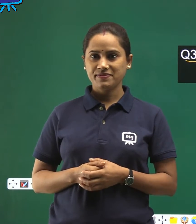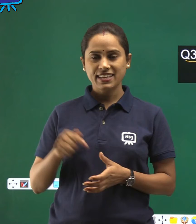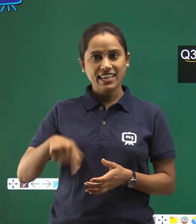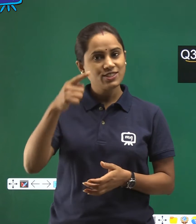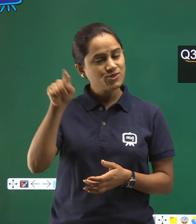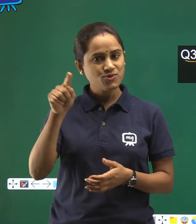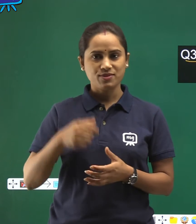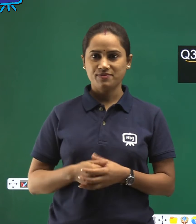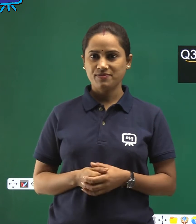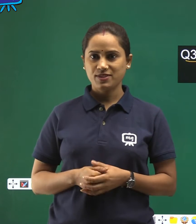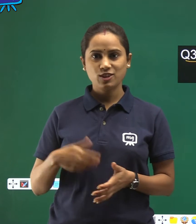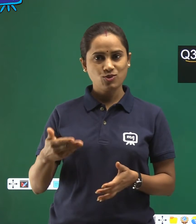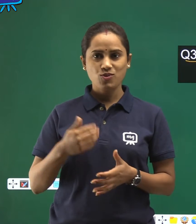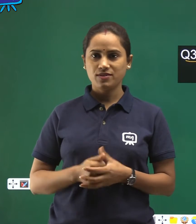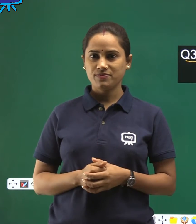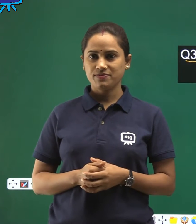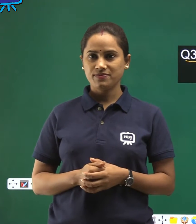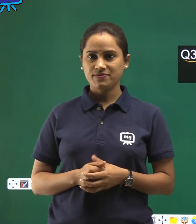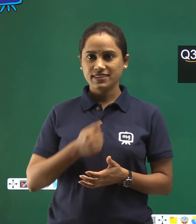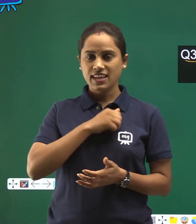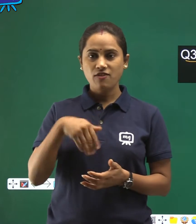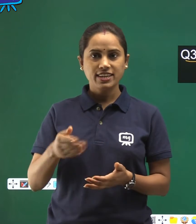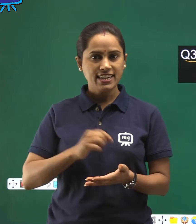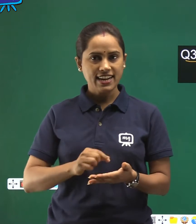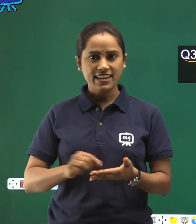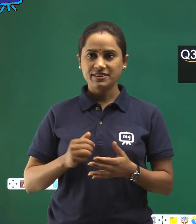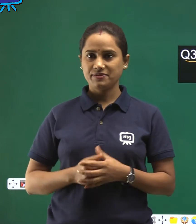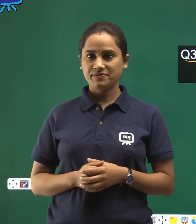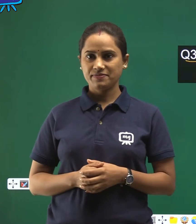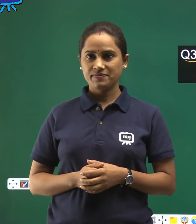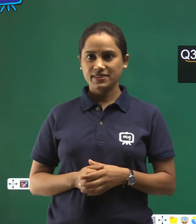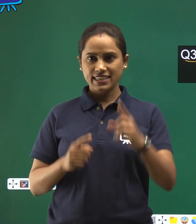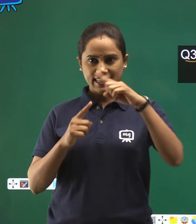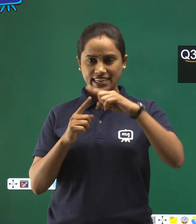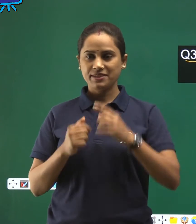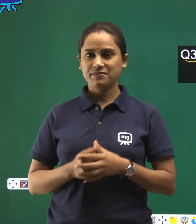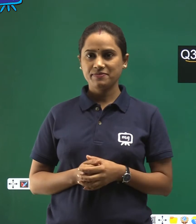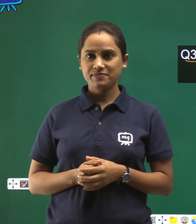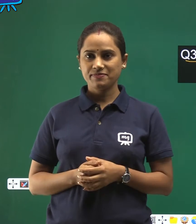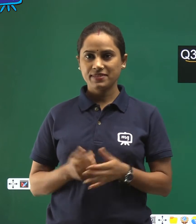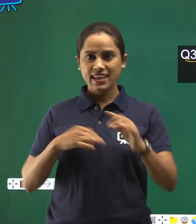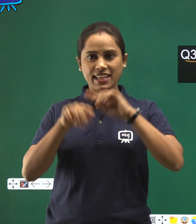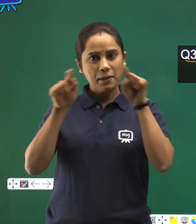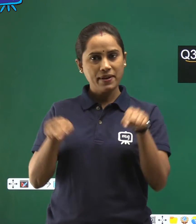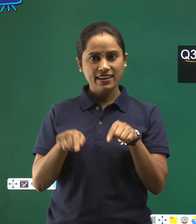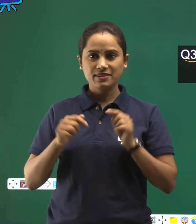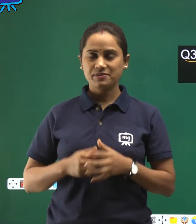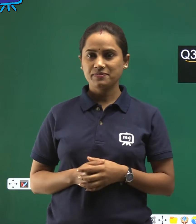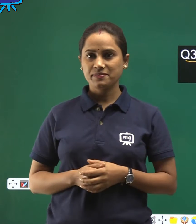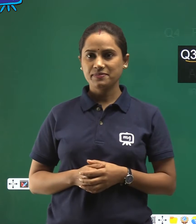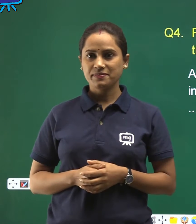is true. So, we shall write T in the bracket.